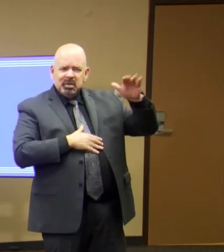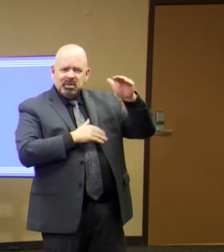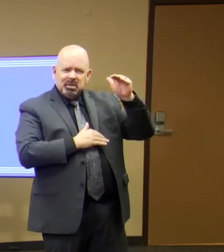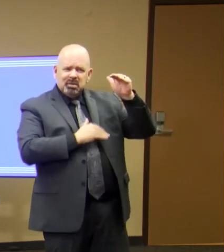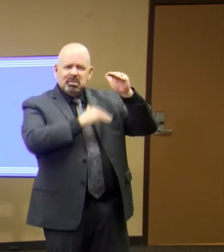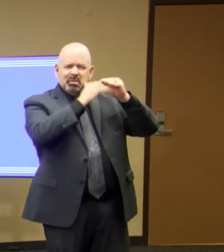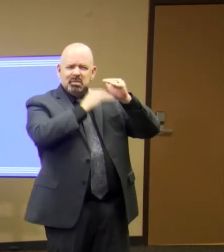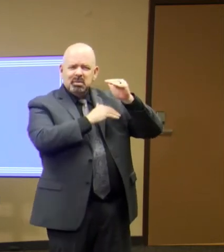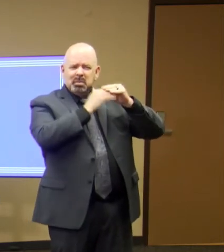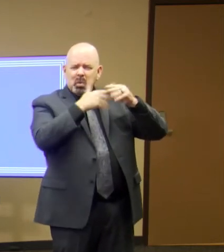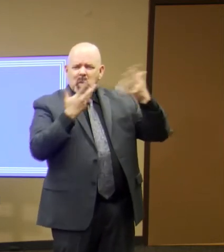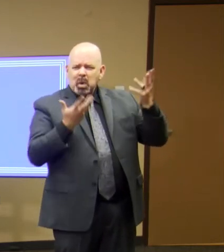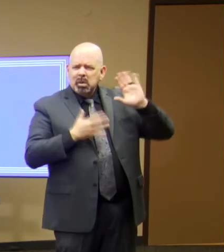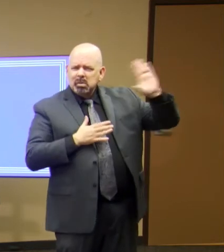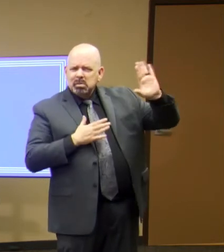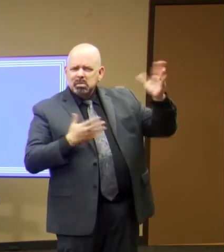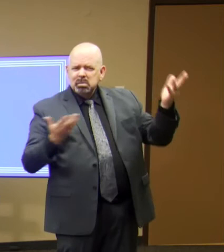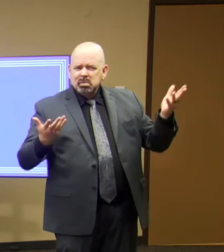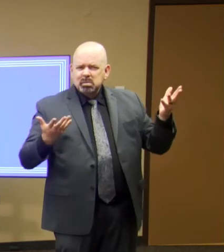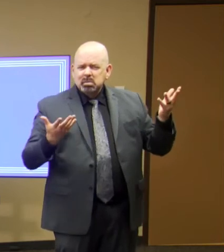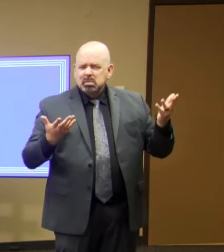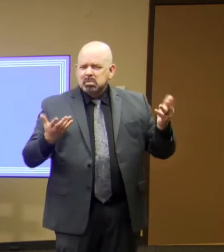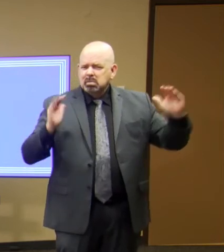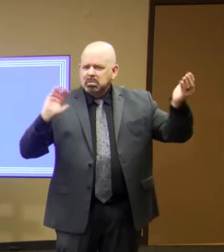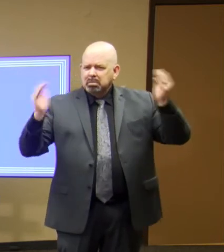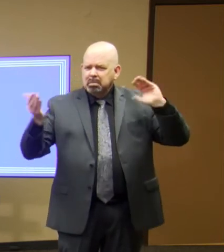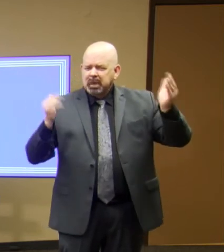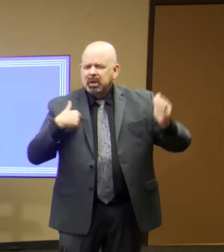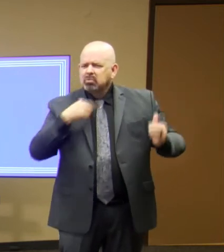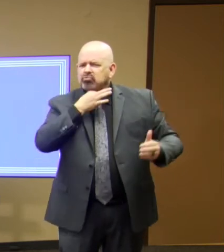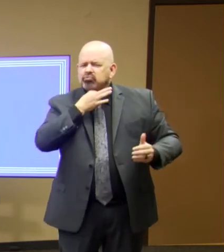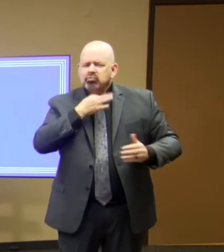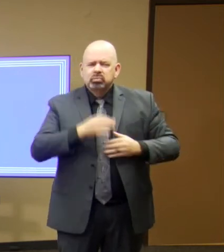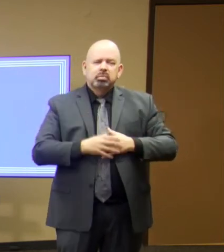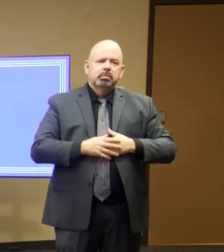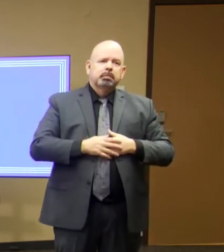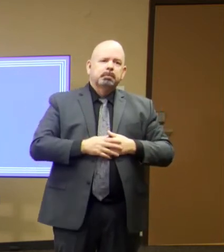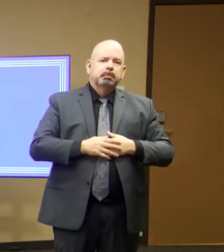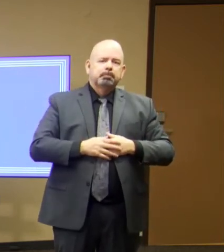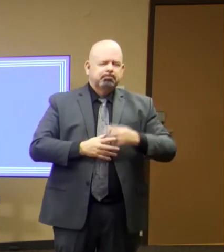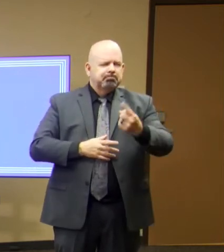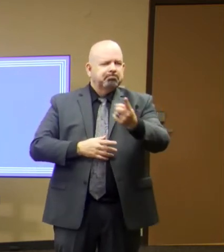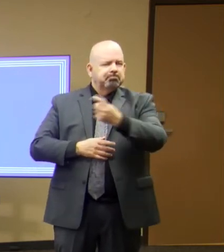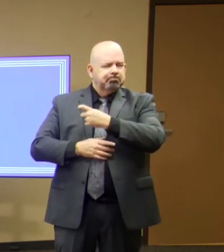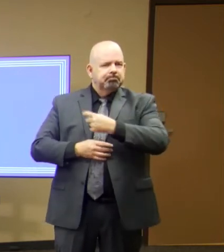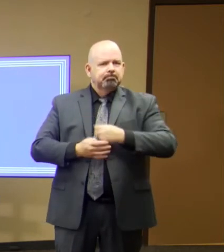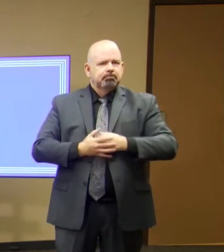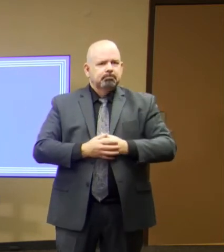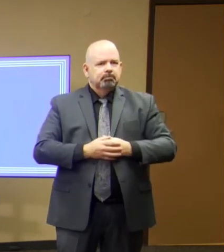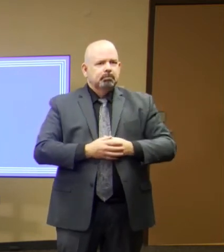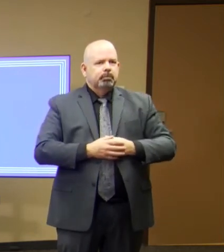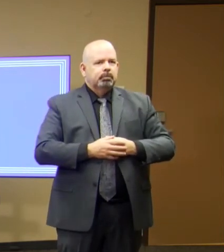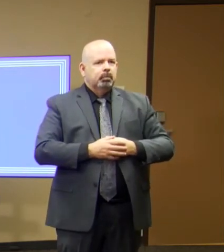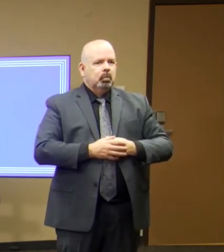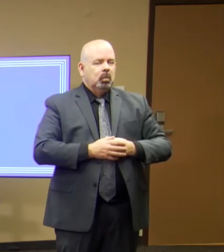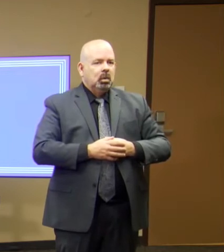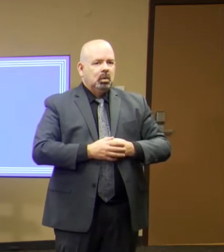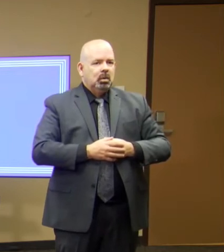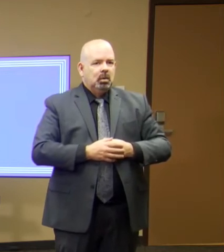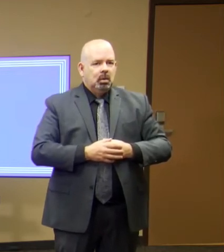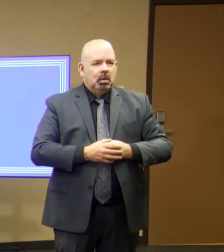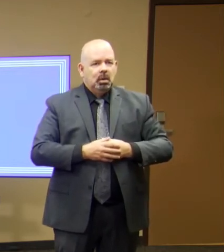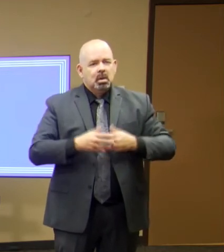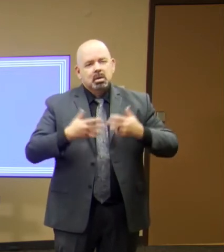want? So with his threshold, we are about little over